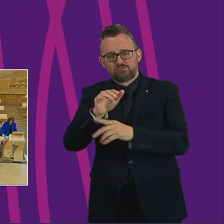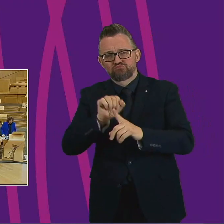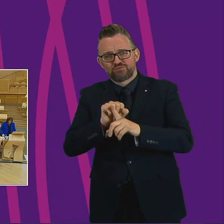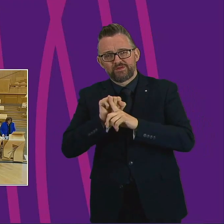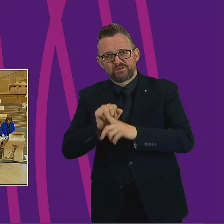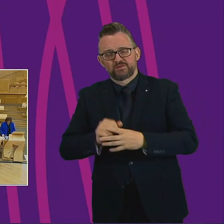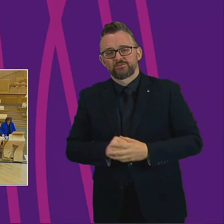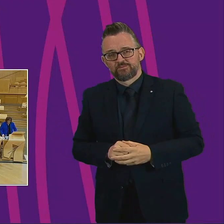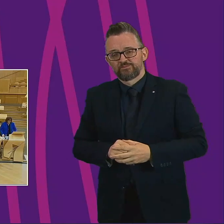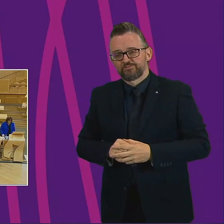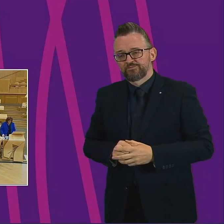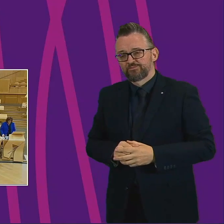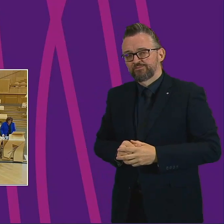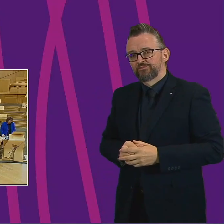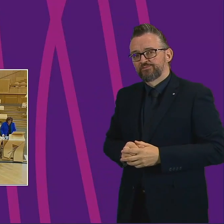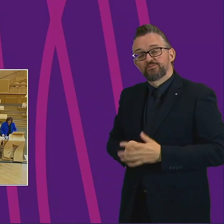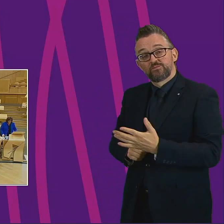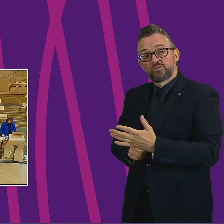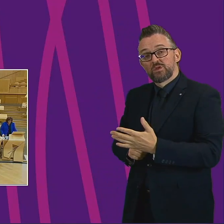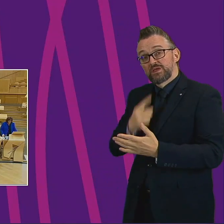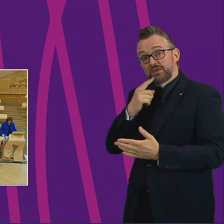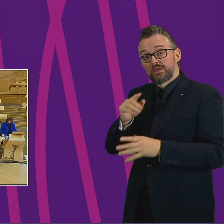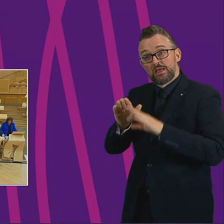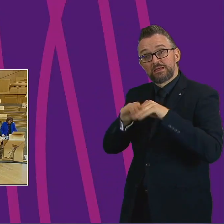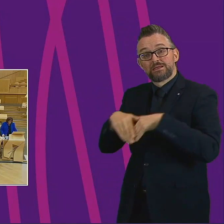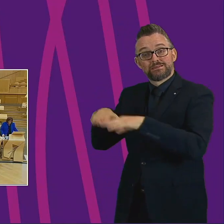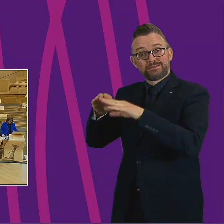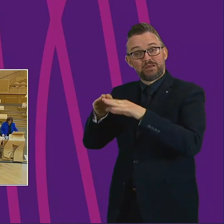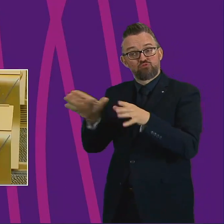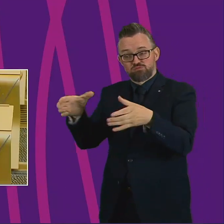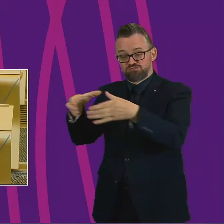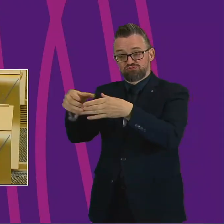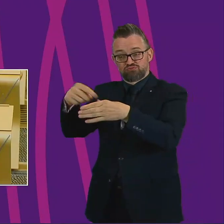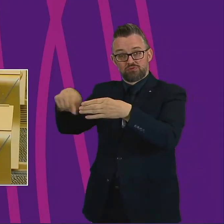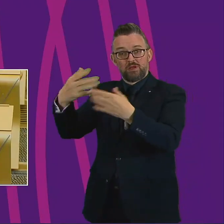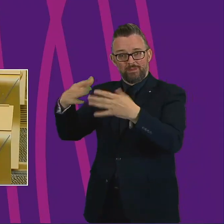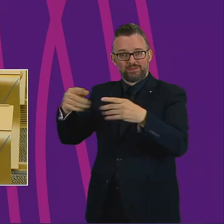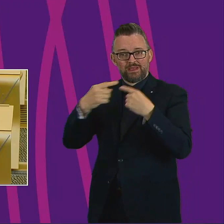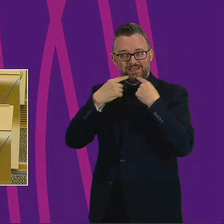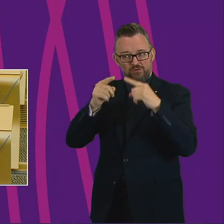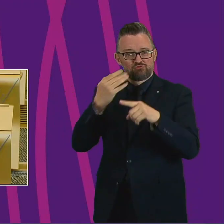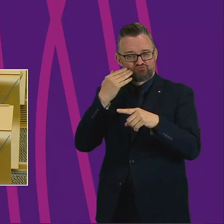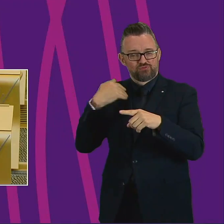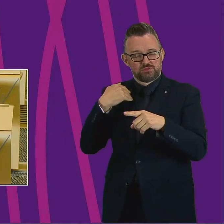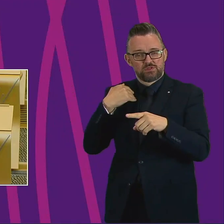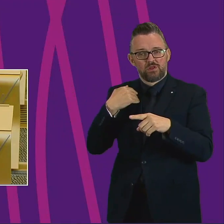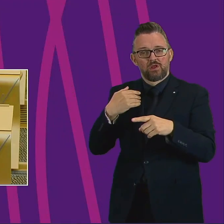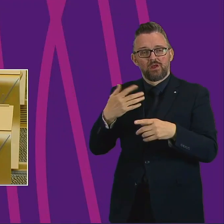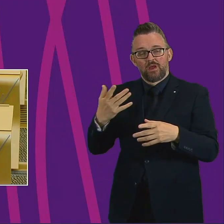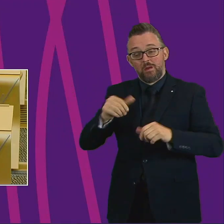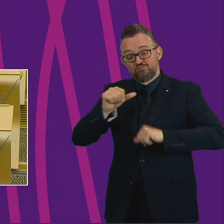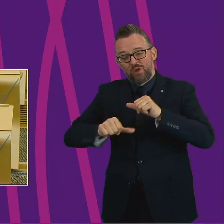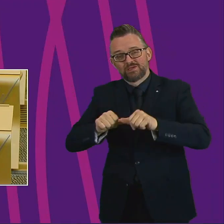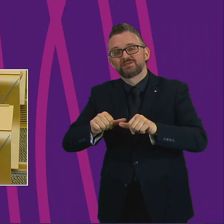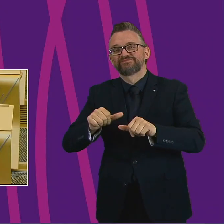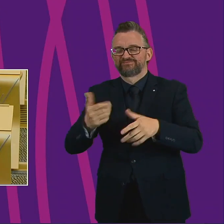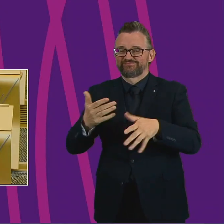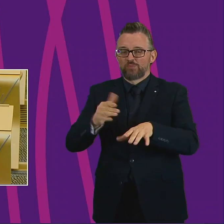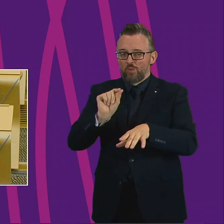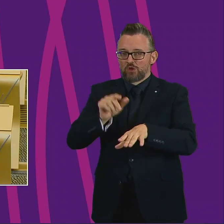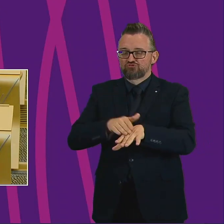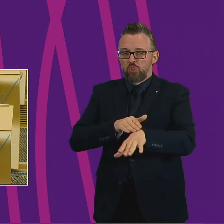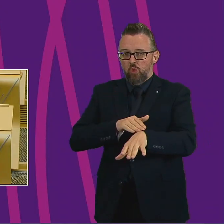the national body that has been announced and on which progress is being made, albeit slower than we would have anticipated